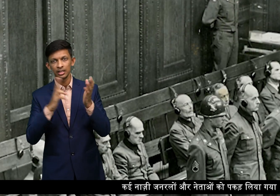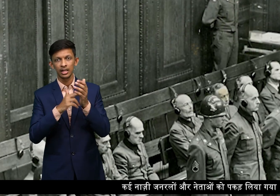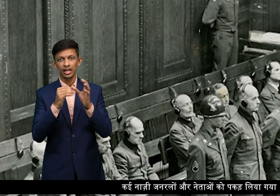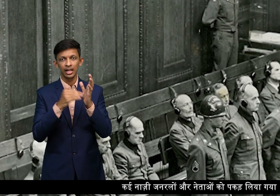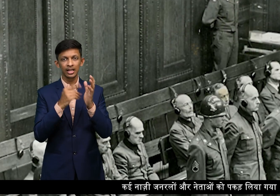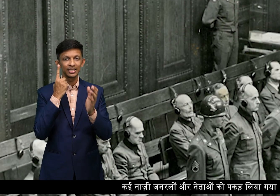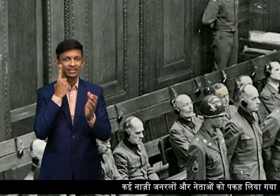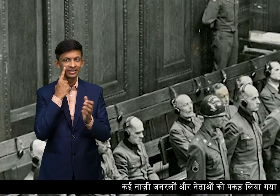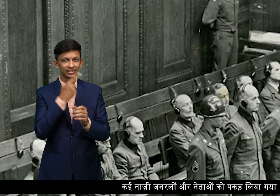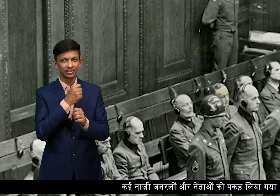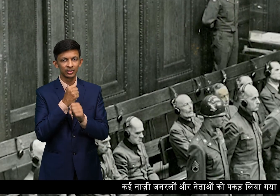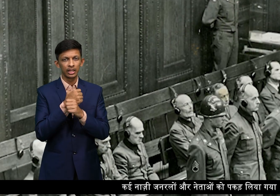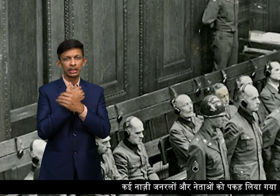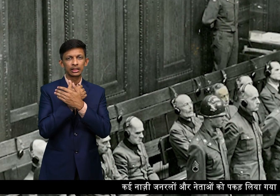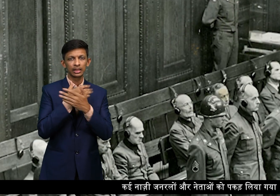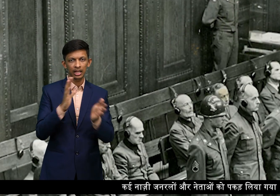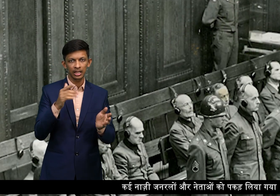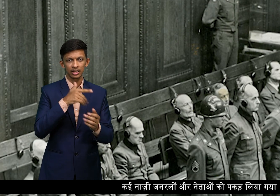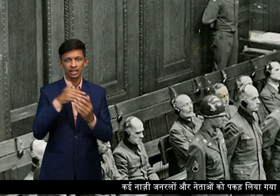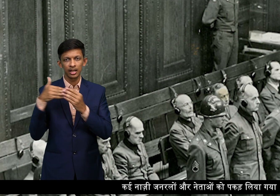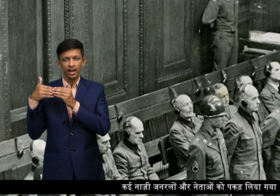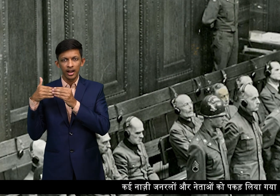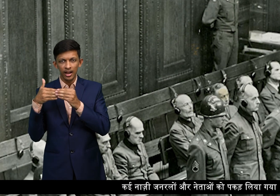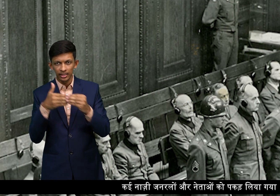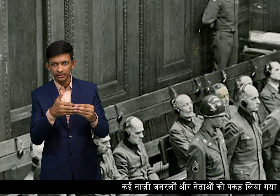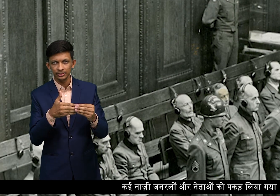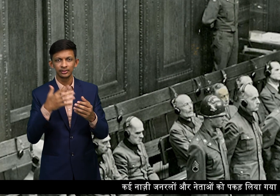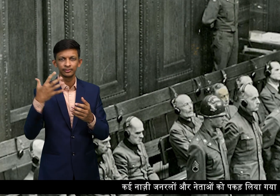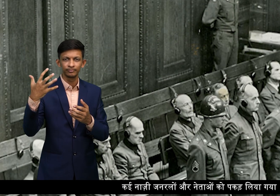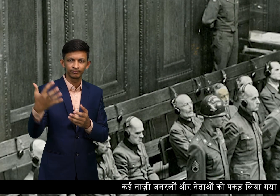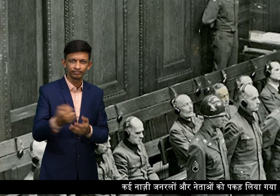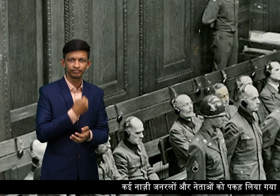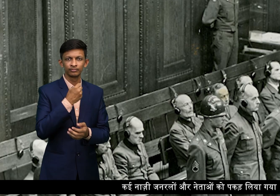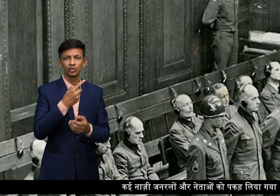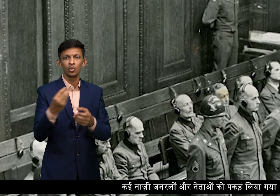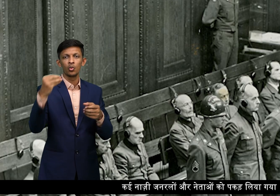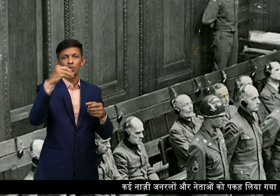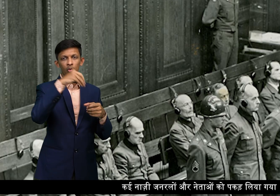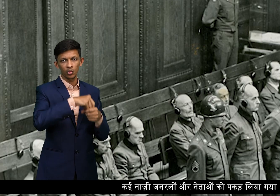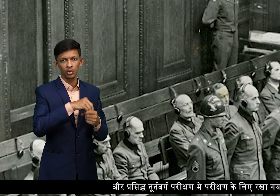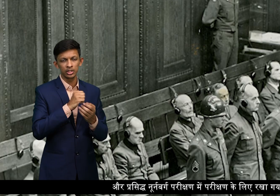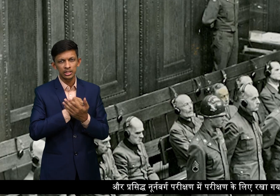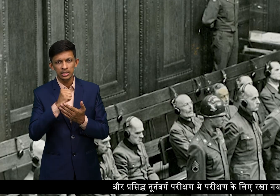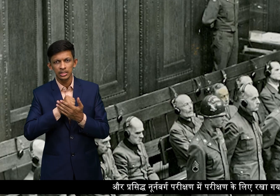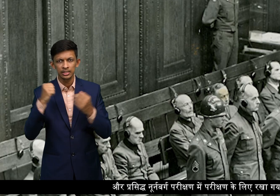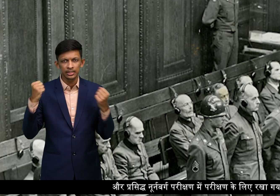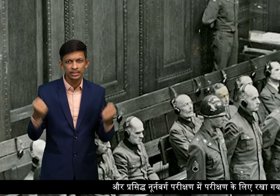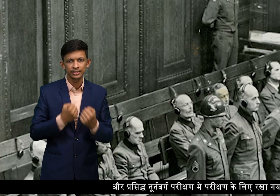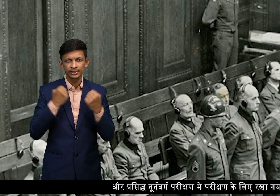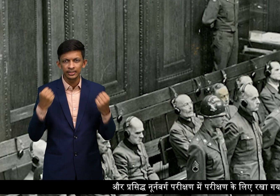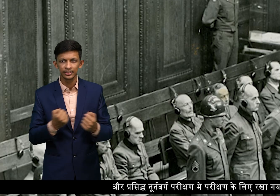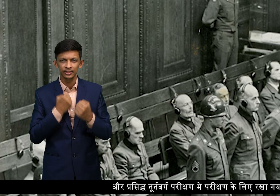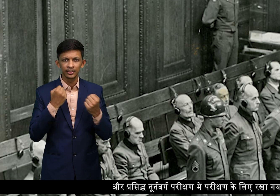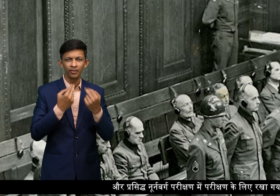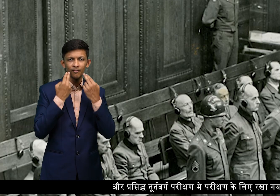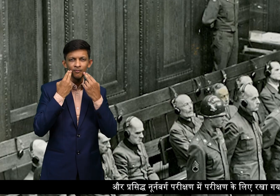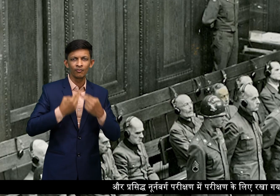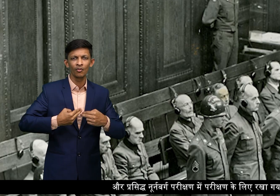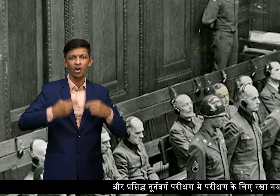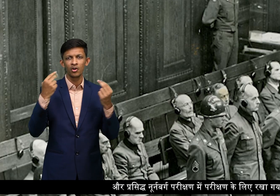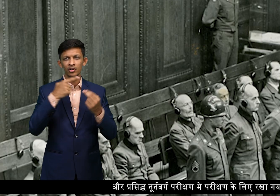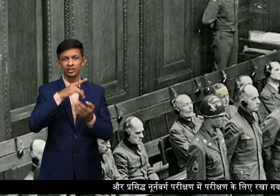Many of the Nazi generals and leaders were captured and put to trial in